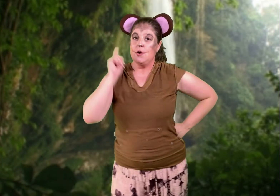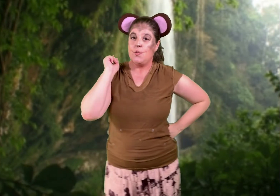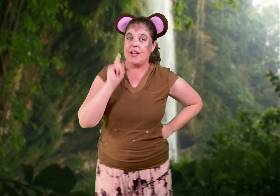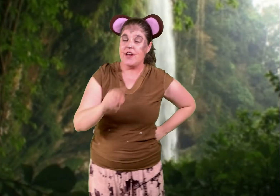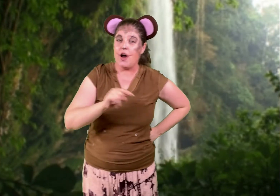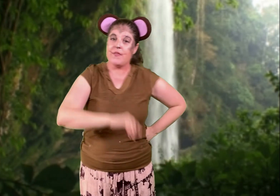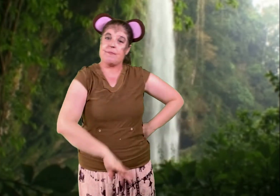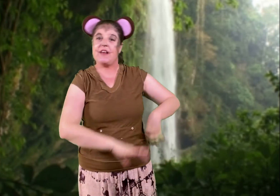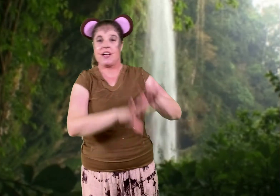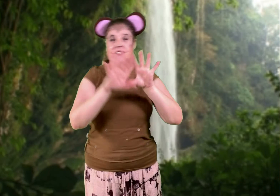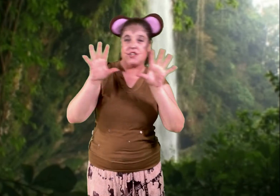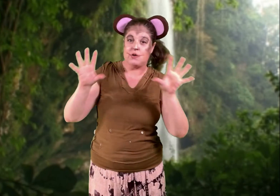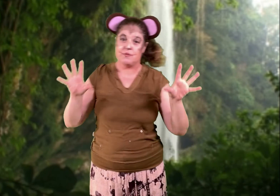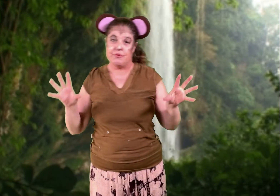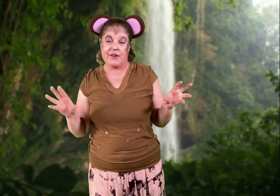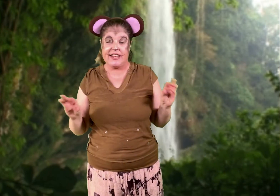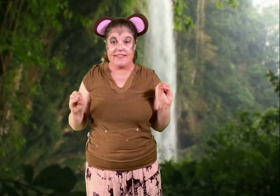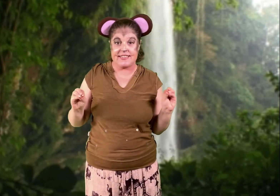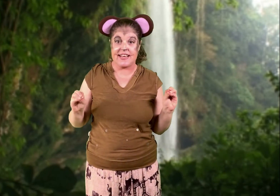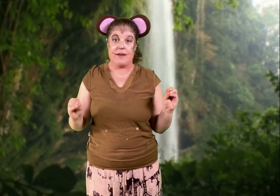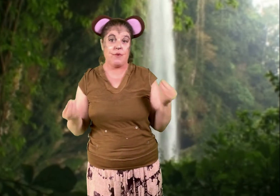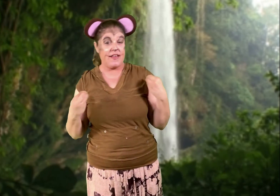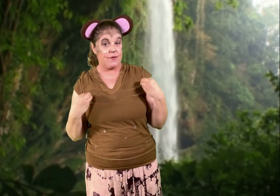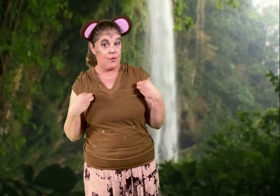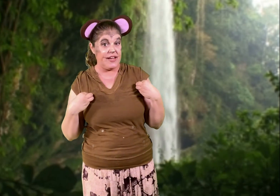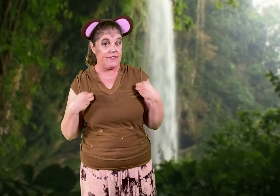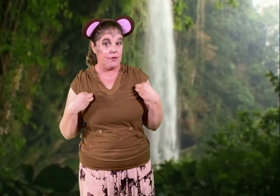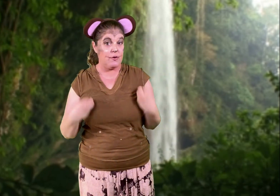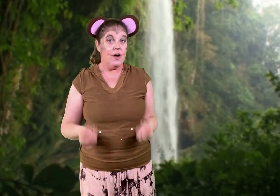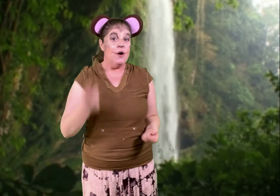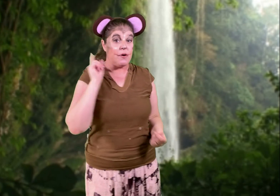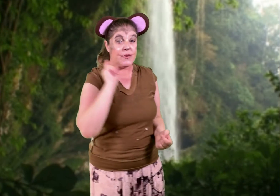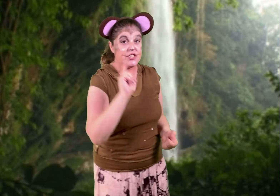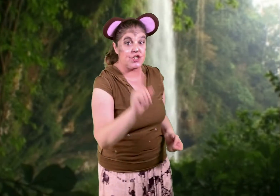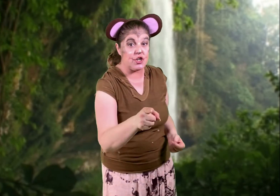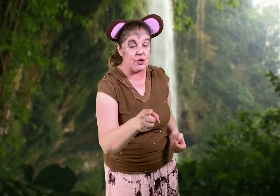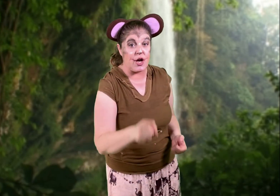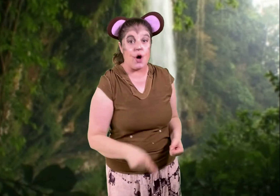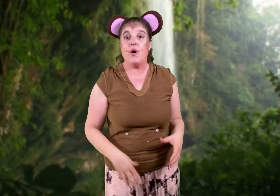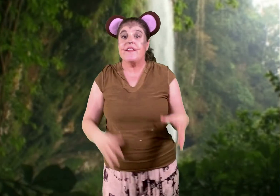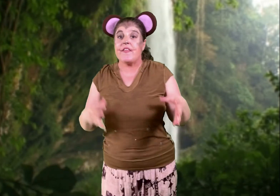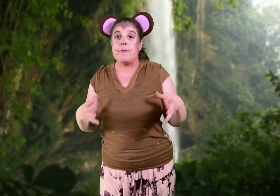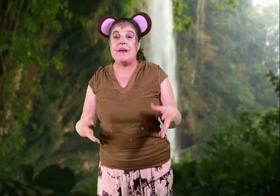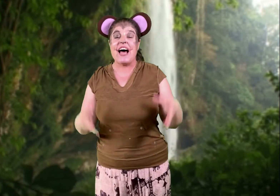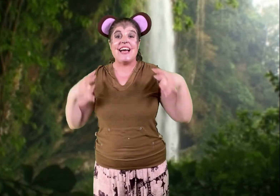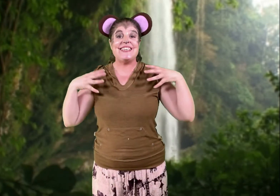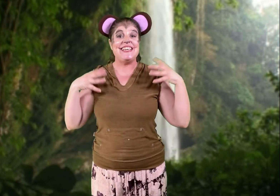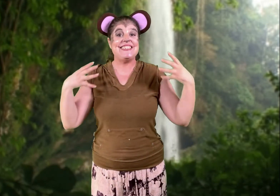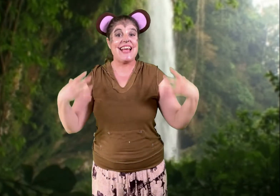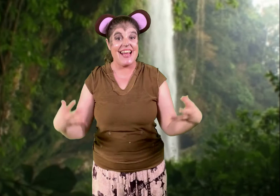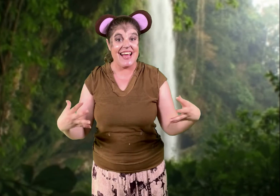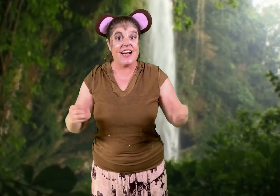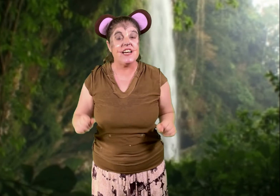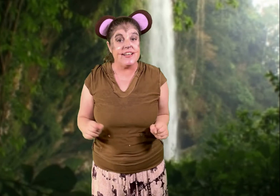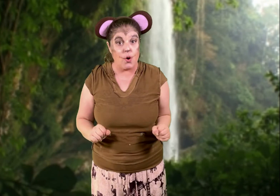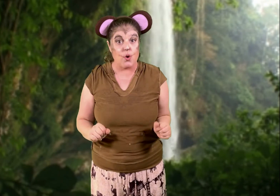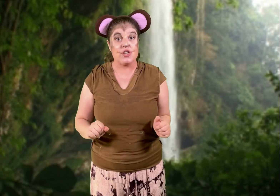We know that plants don't breathe the same way that we do, but we do know that the plant needs air in order to